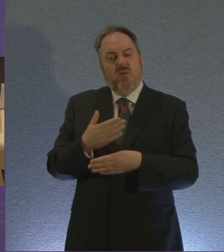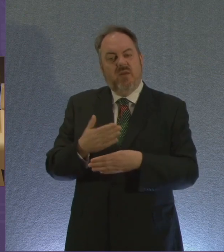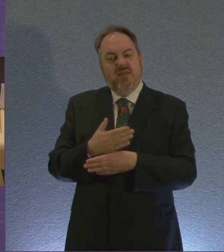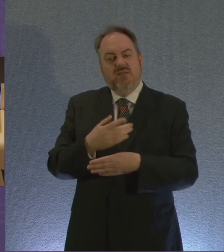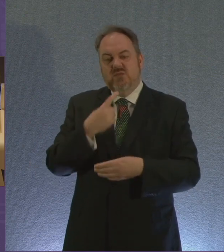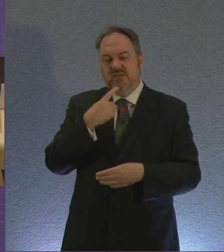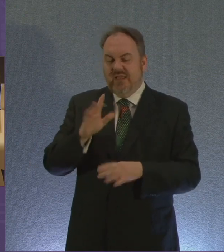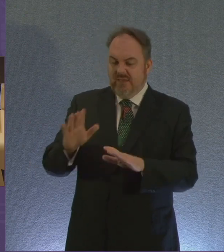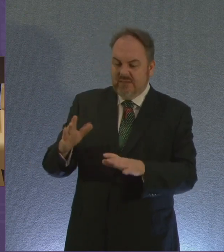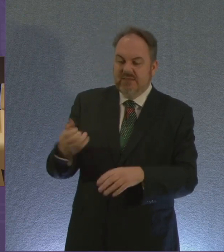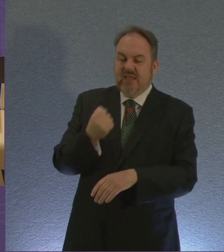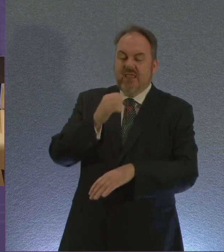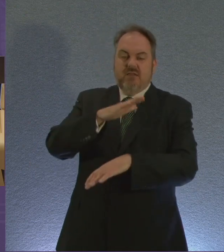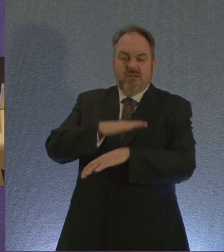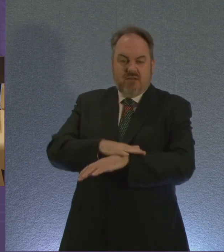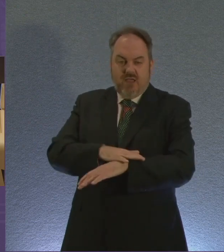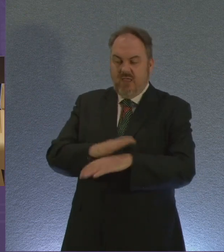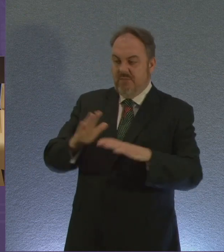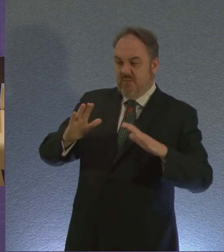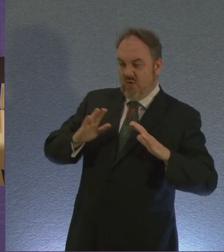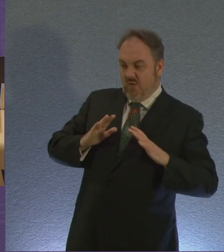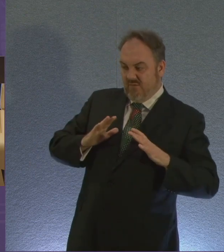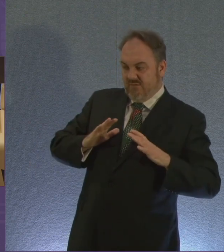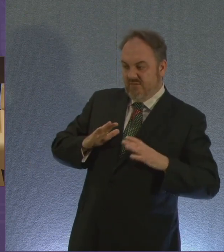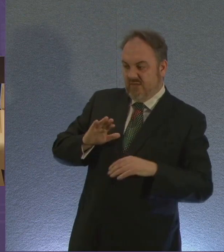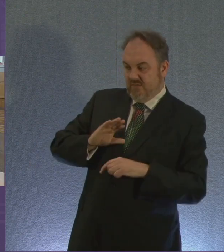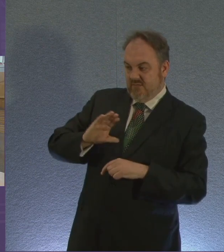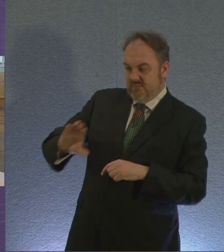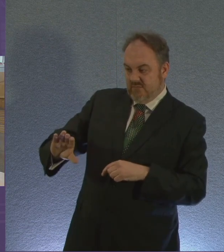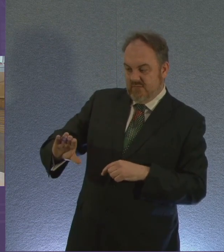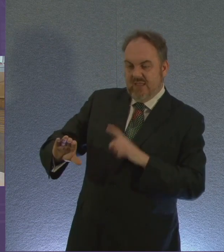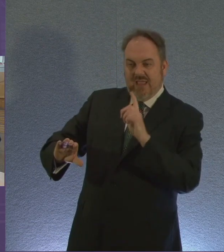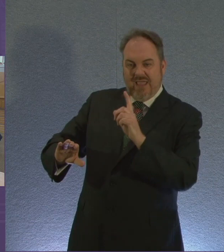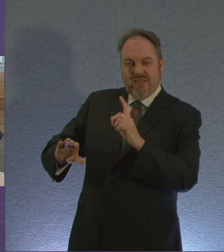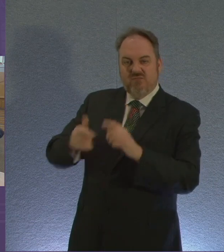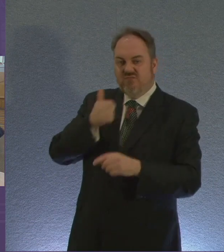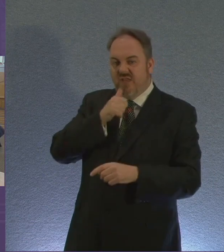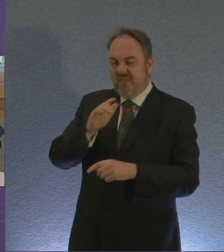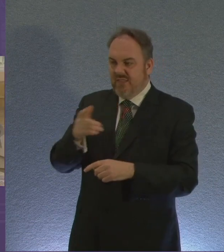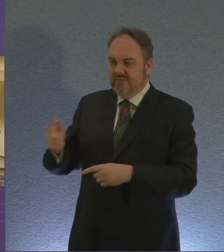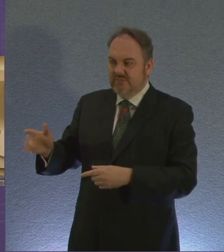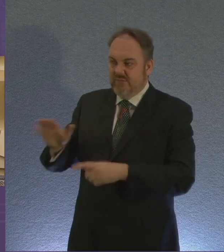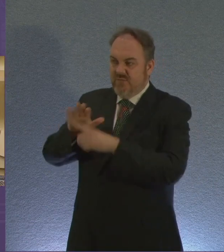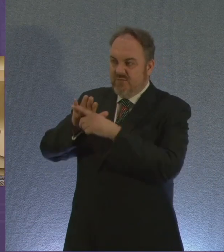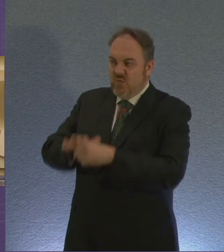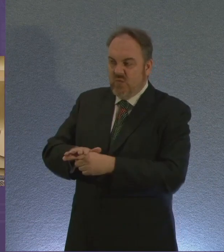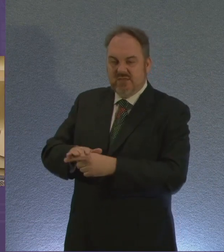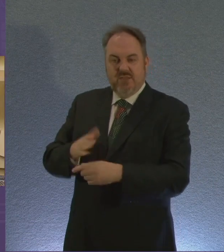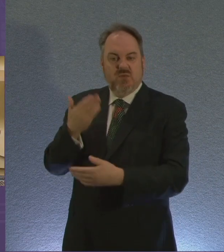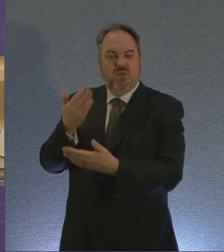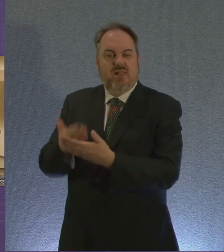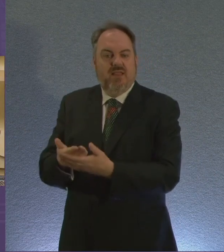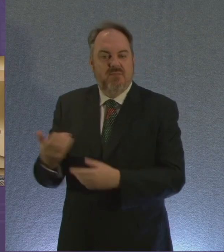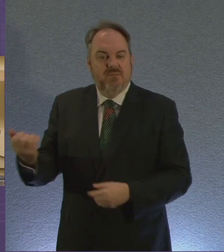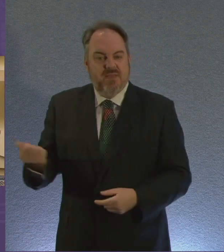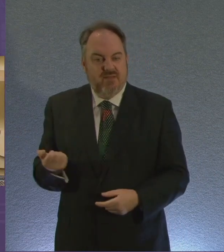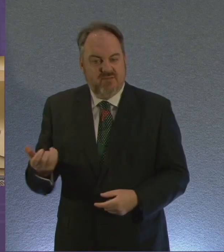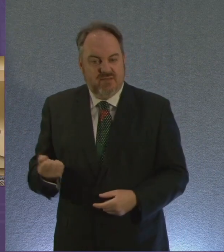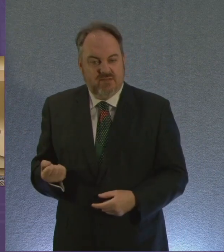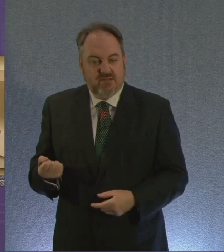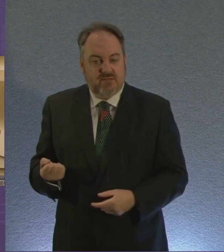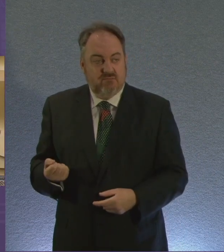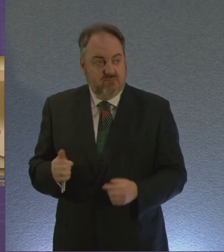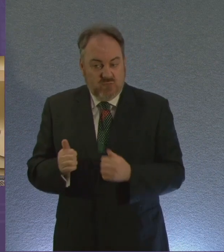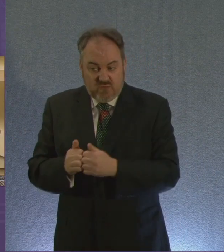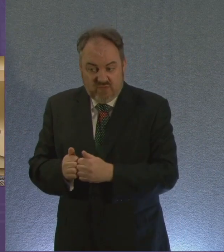being unnecessarily pushed into the welfare system? Shirley-Ann Somerville. Yes, I do agree